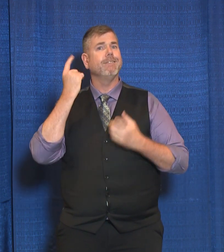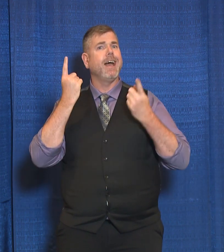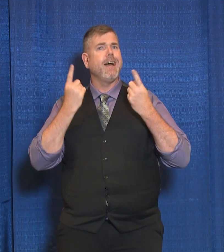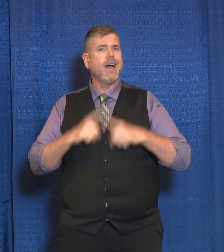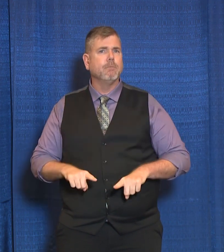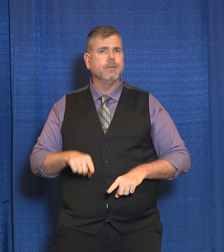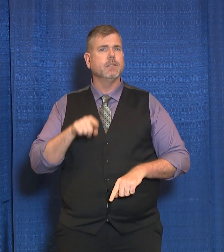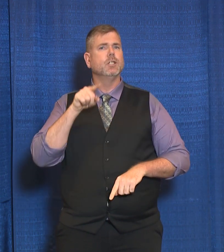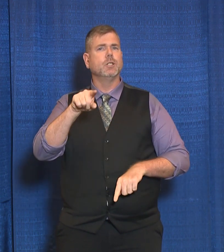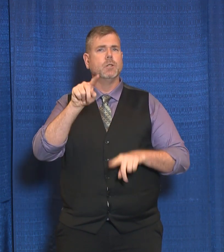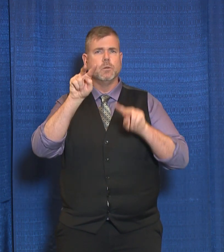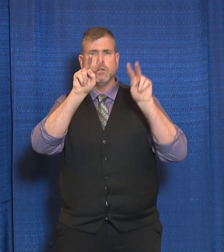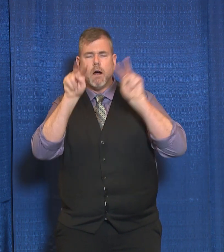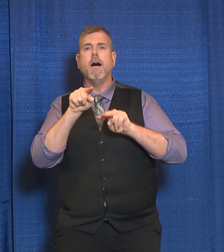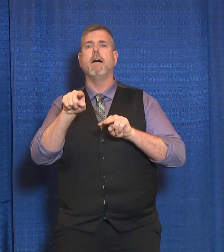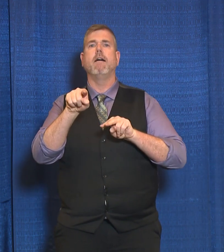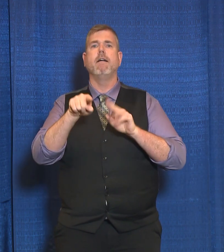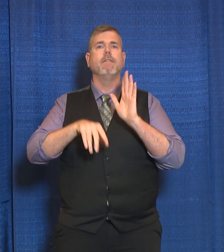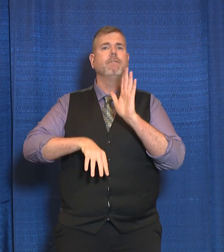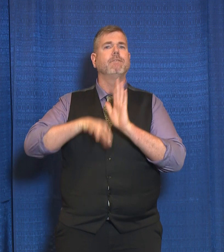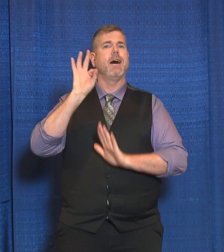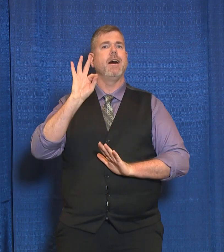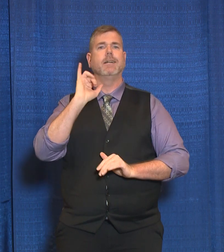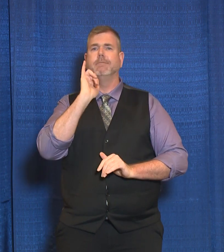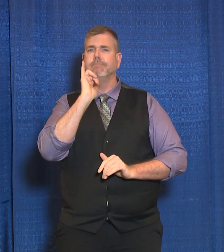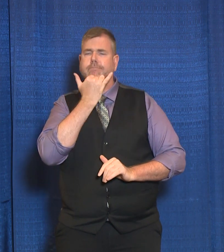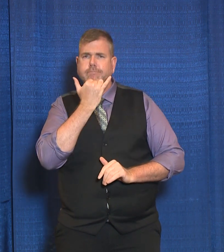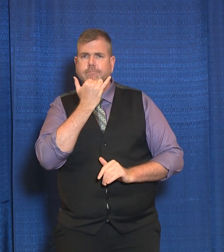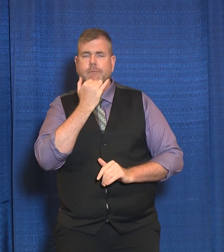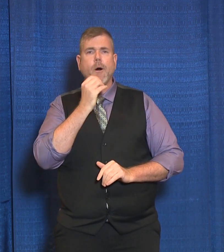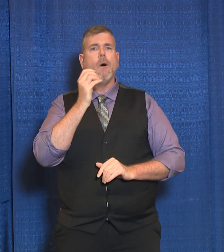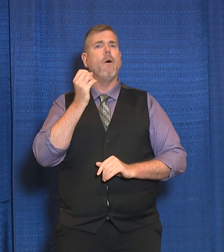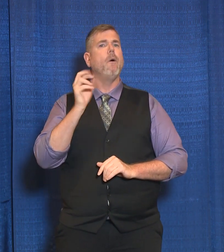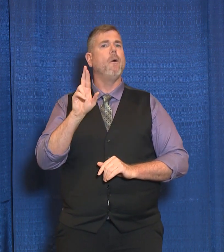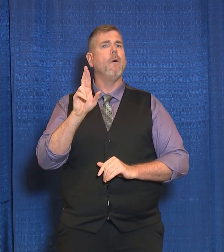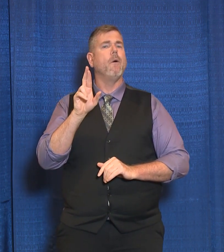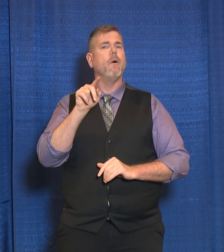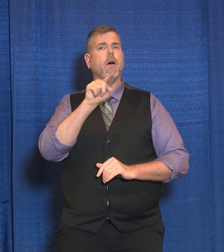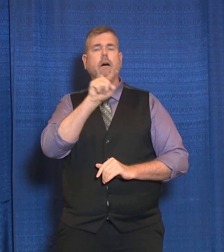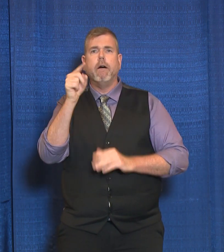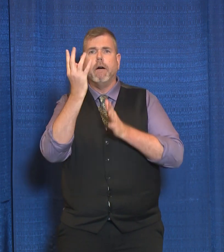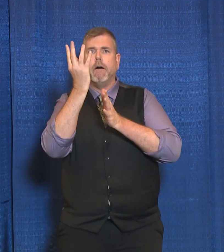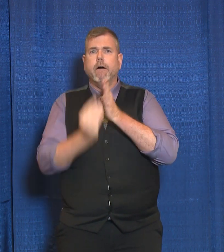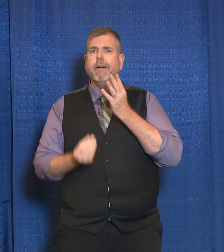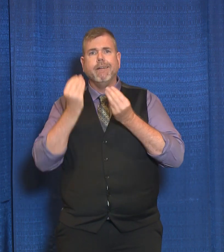If you find any errors or omissions, click Edit at the bottom of the page.